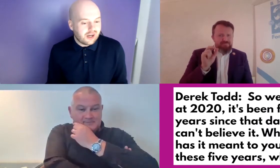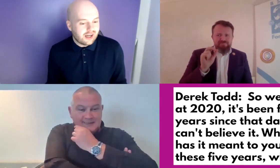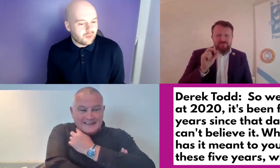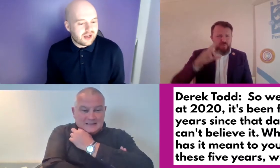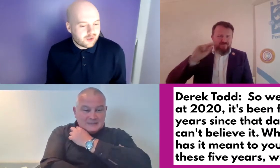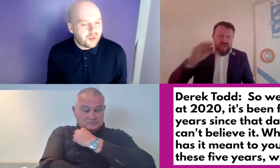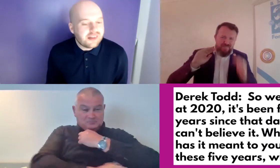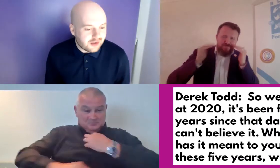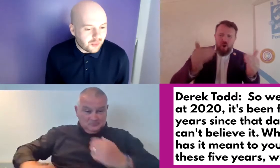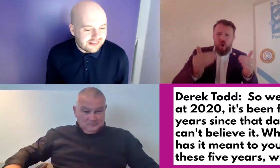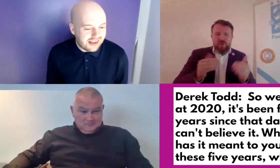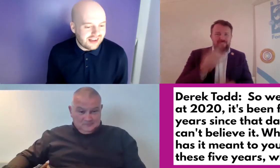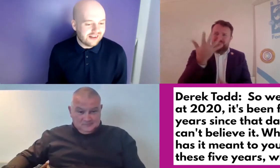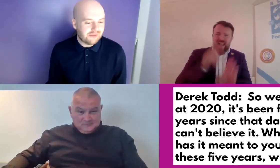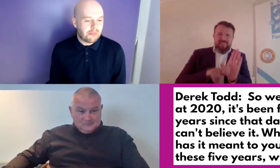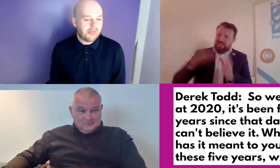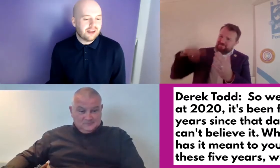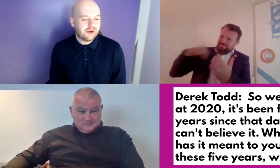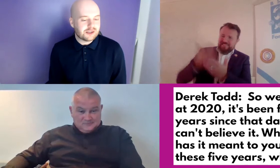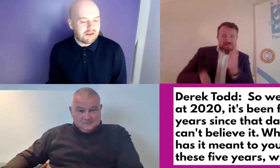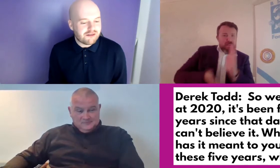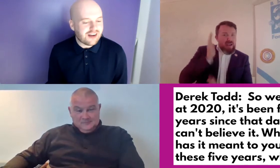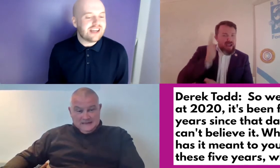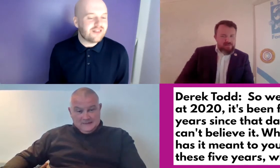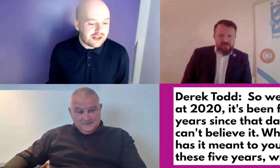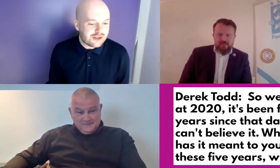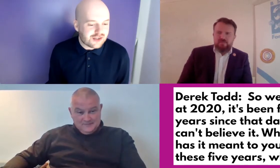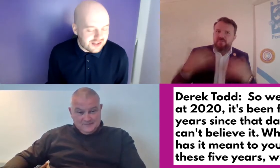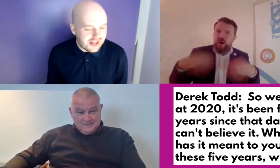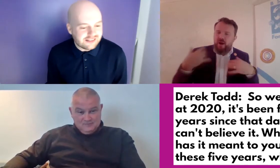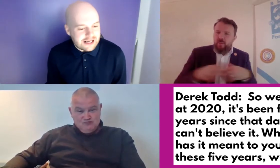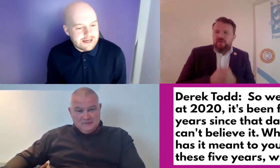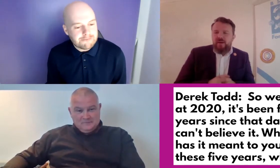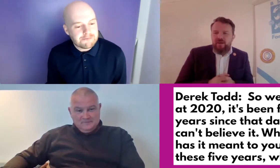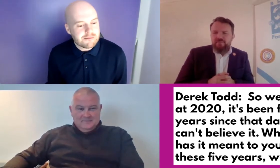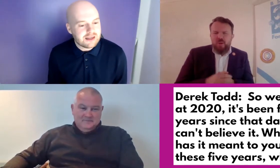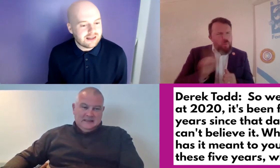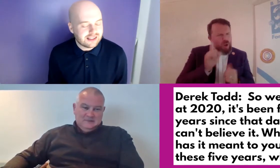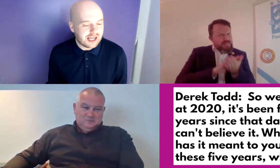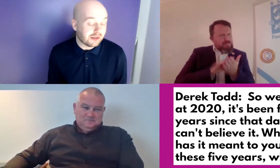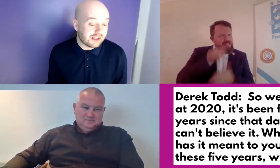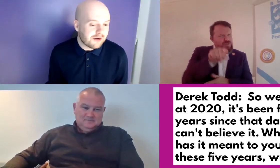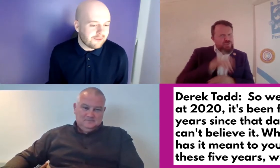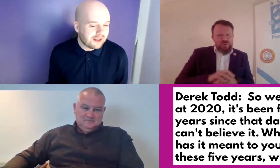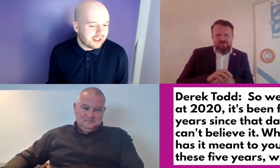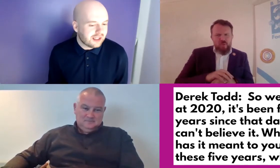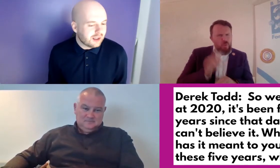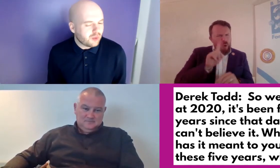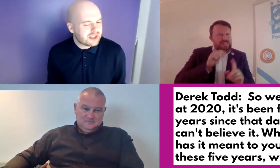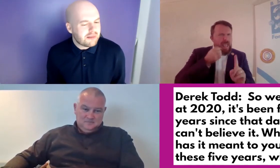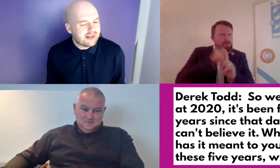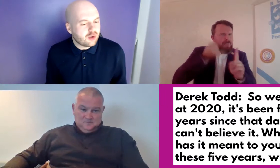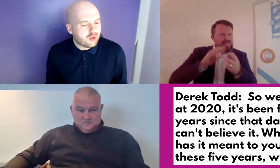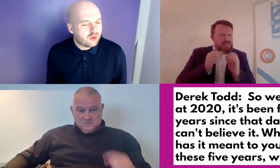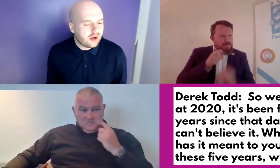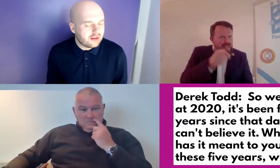So we're at 2020. It's been 5 years since that day. Can't believe it. What's